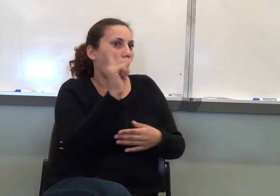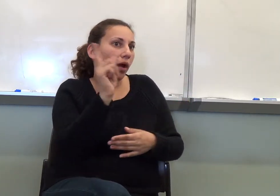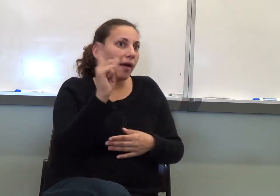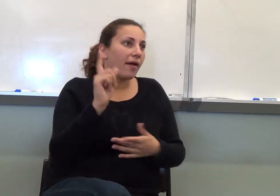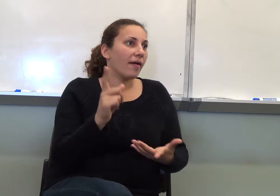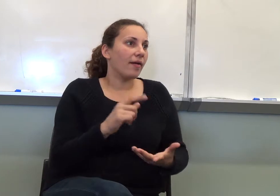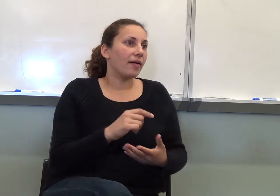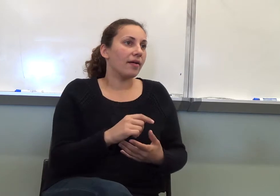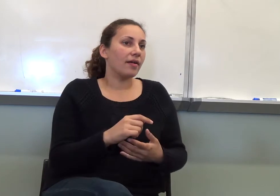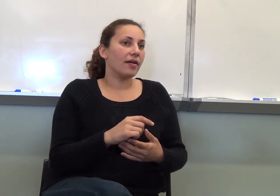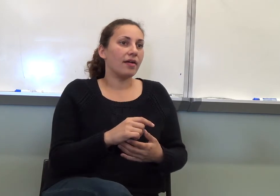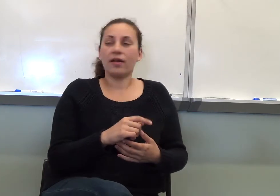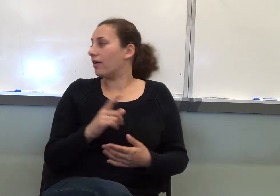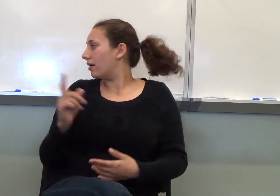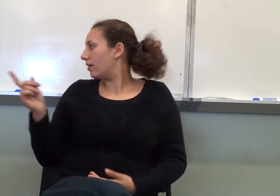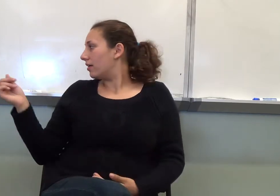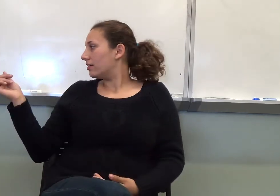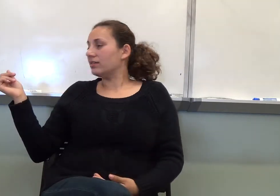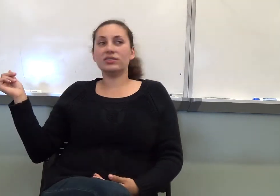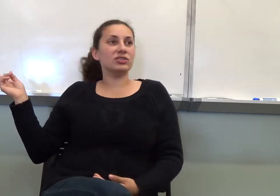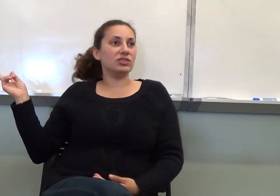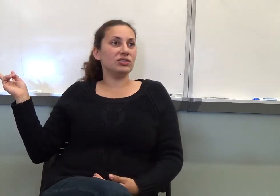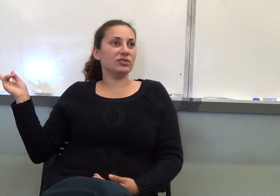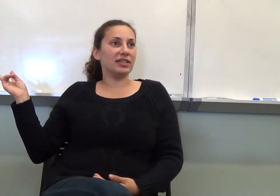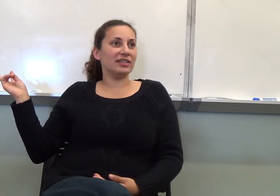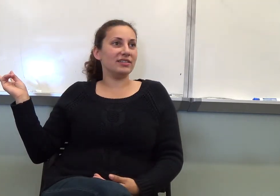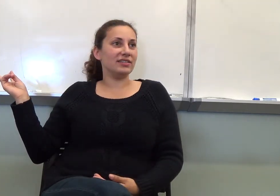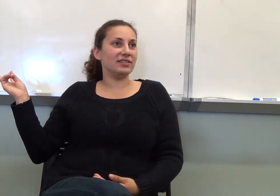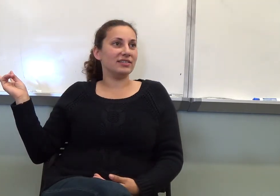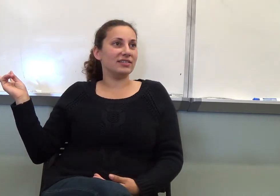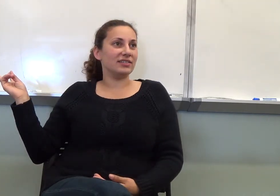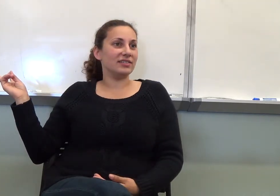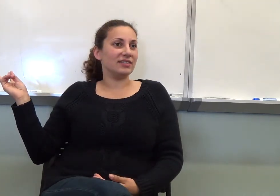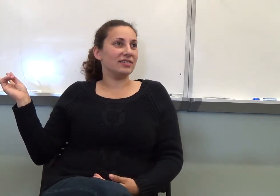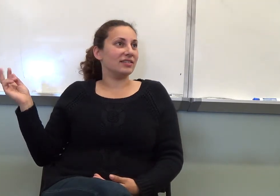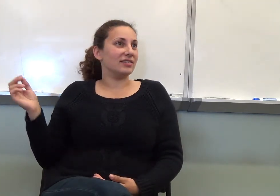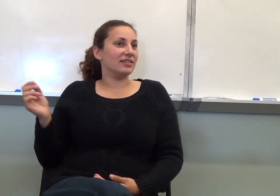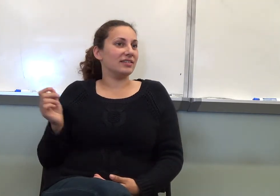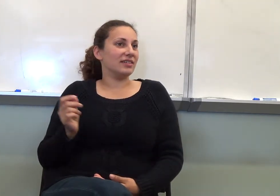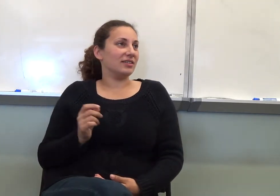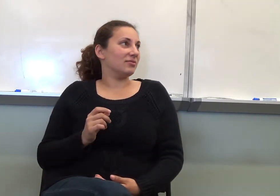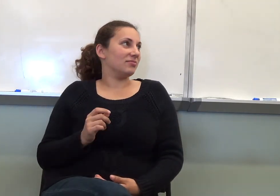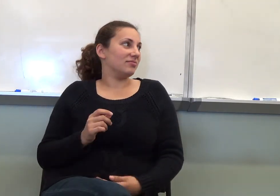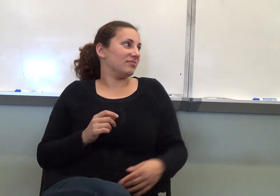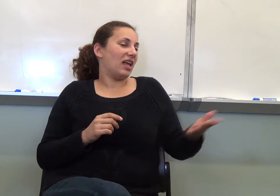Geology. I'm gonna need it. Oh, there's But two he right can here. teach it. That's what these erasers.